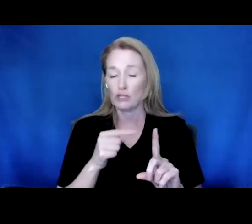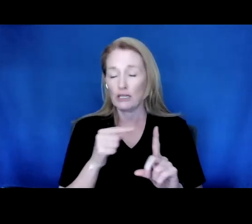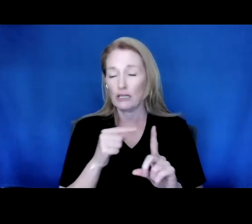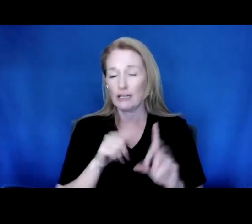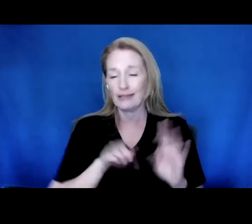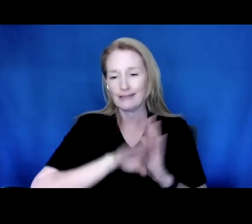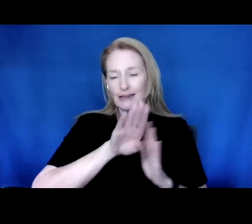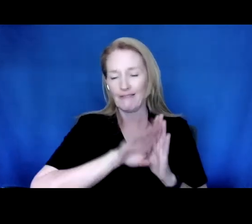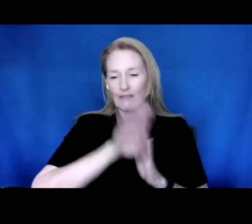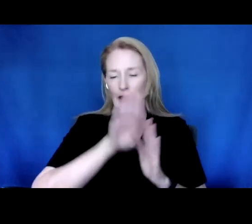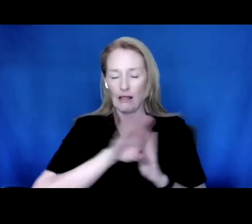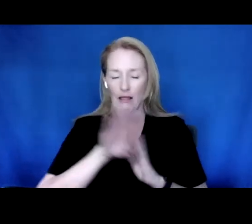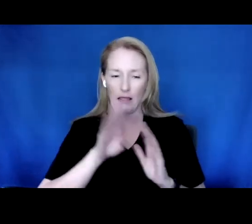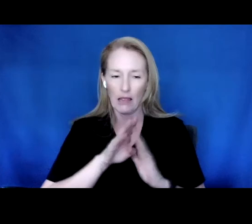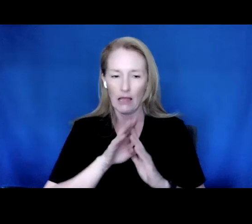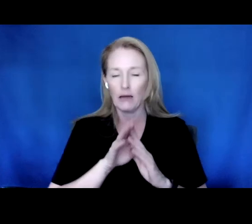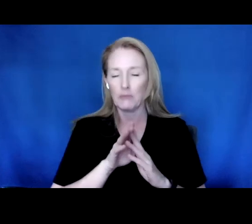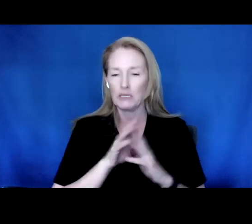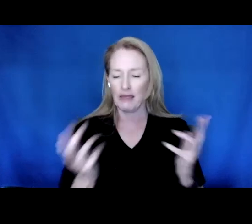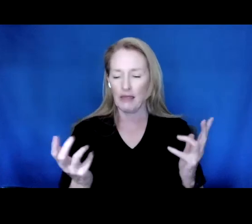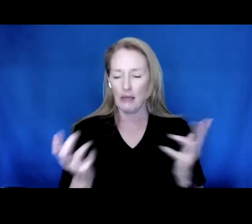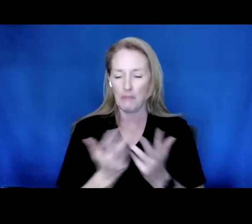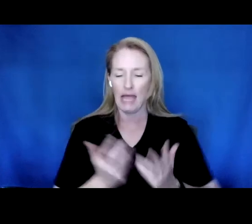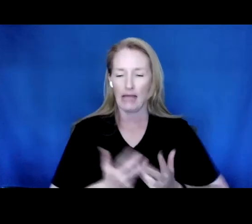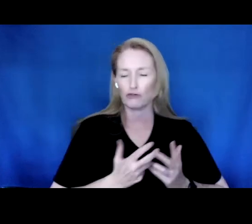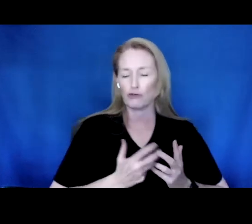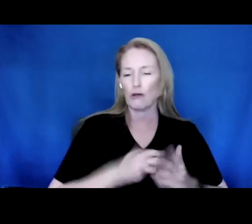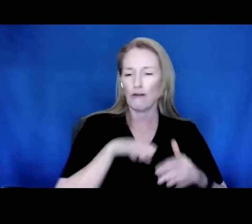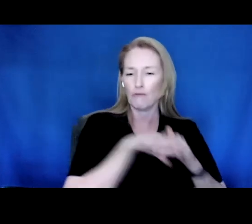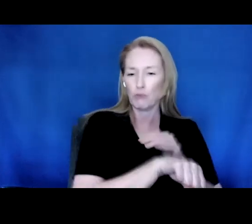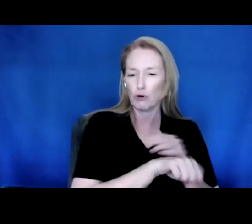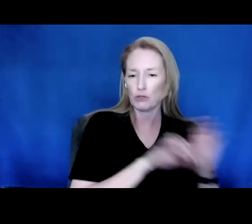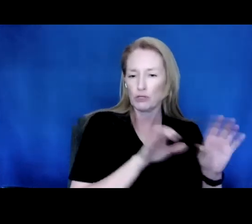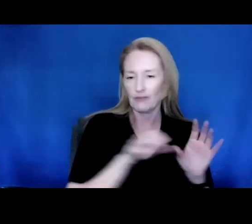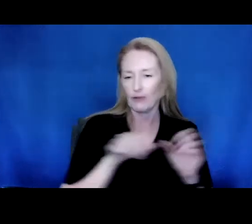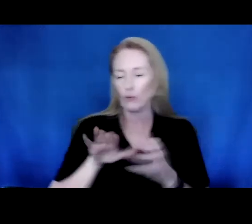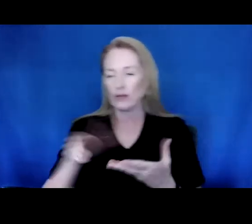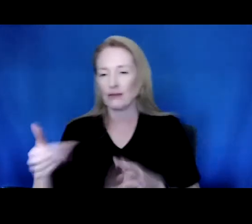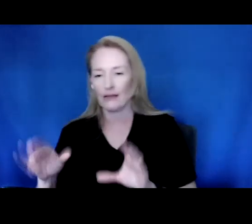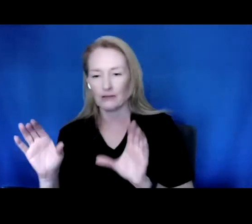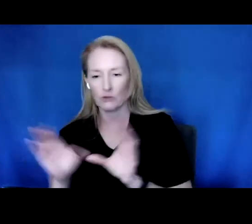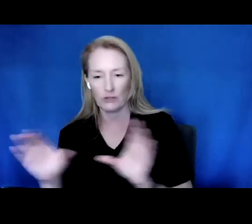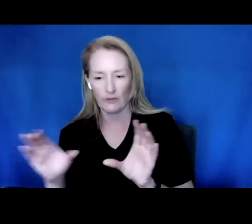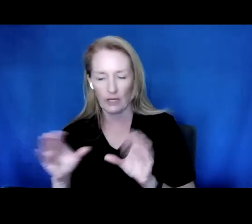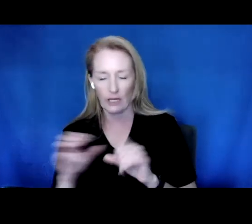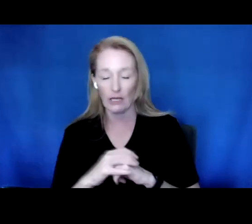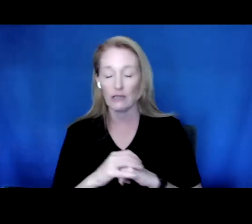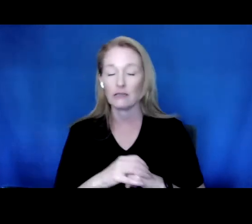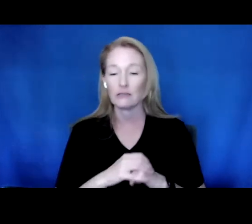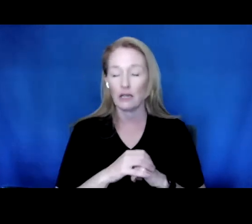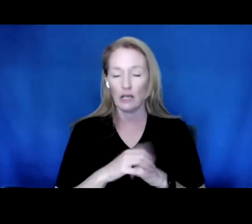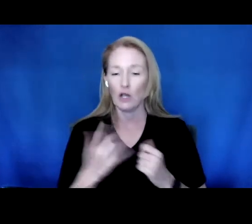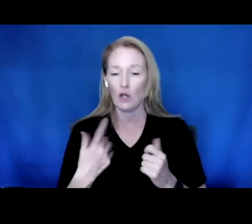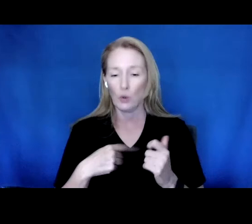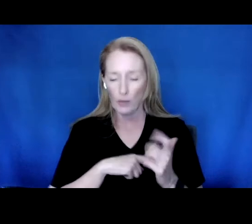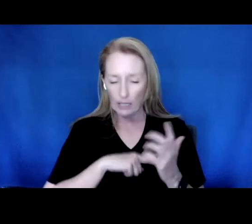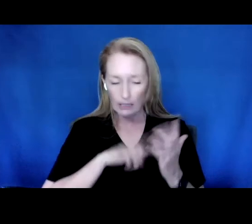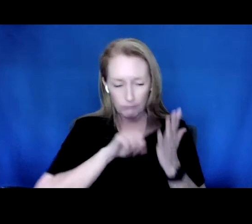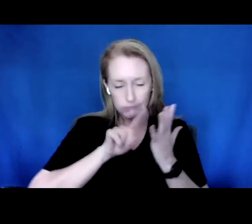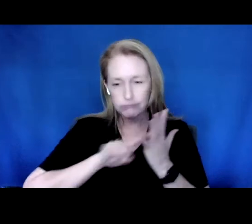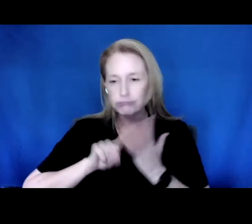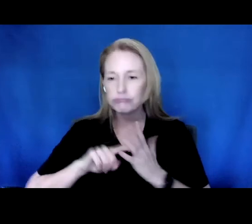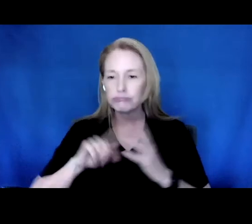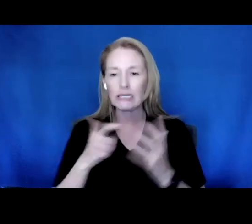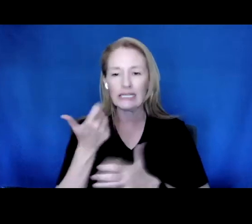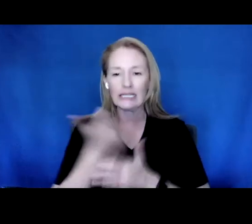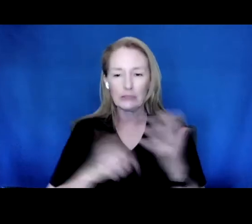death certificates. And then together, we went through every single match to make sure that it was accurate.